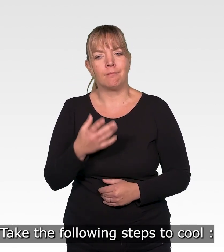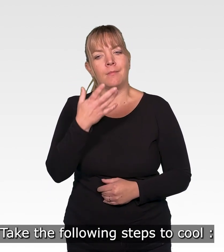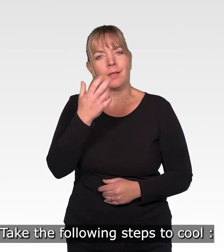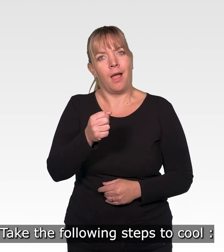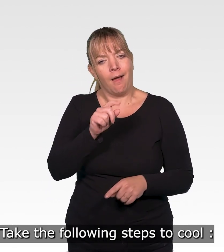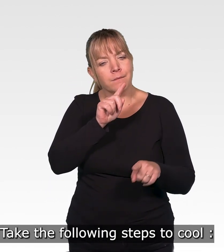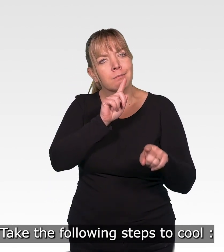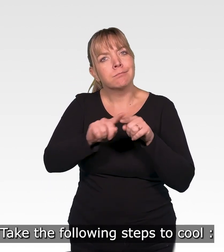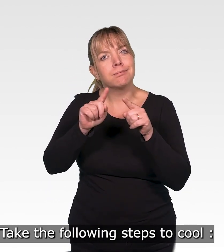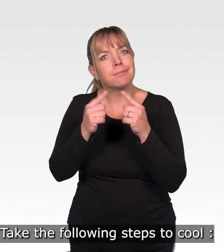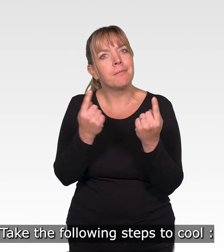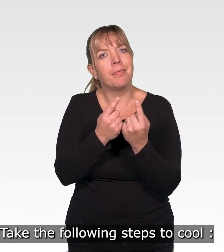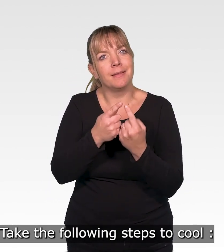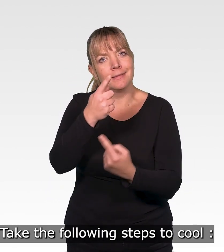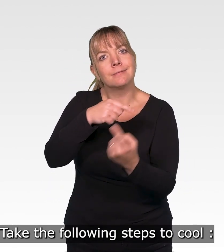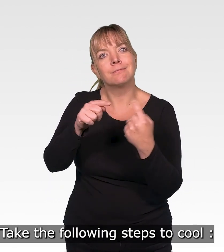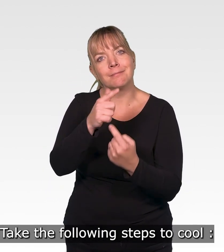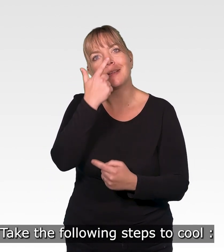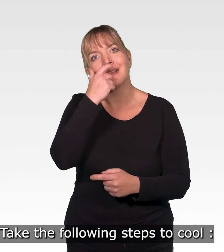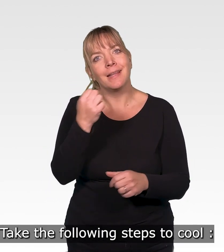Take the following steps to cool.